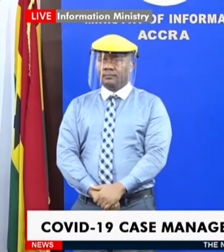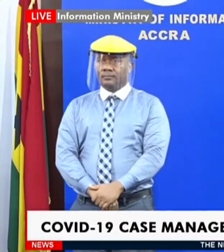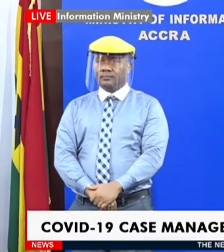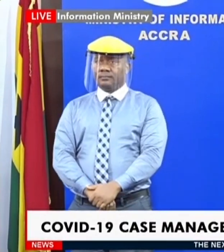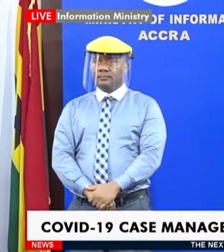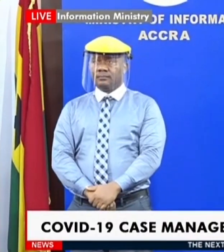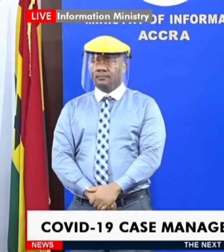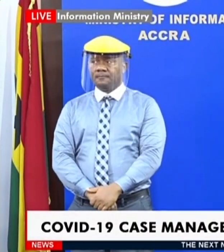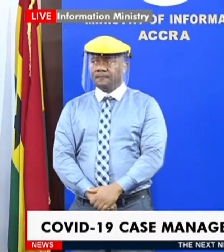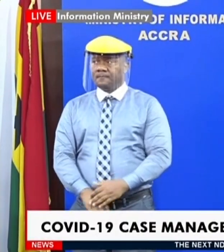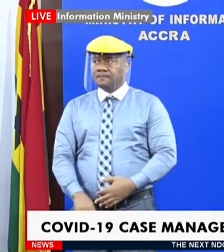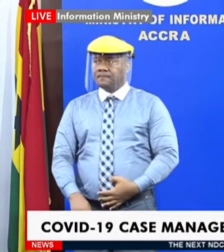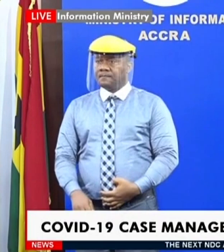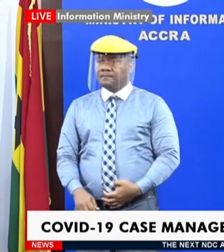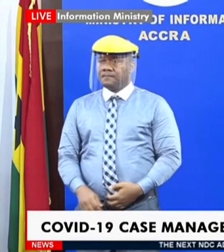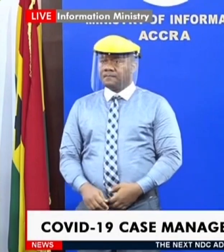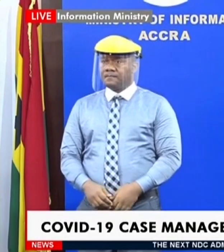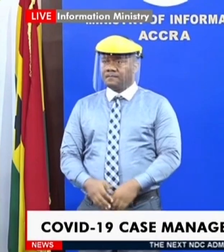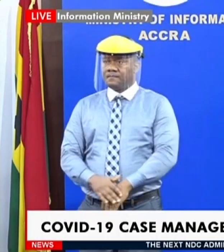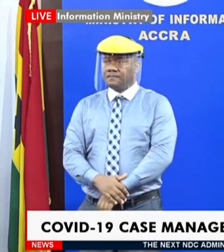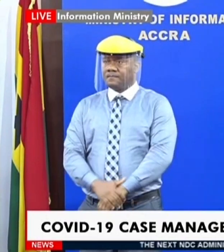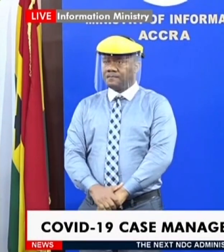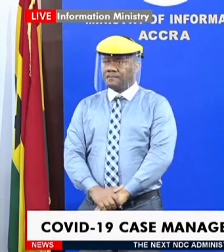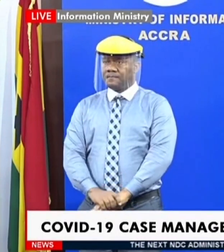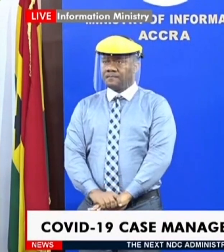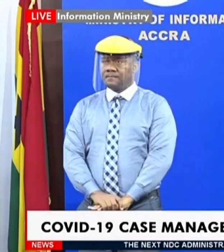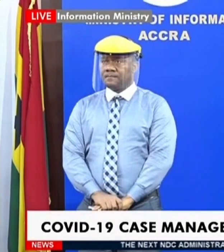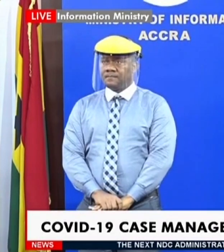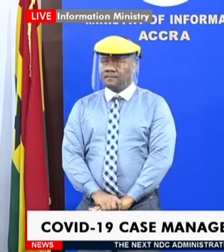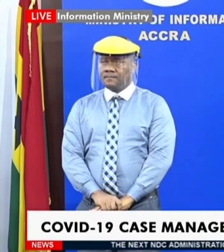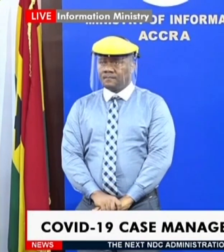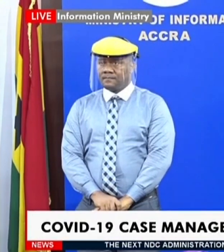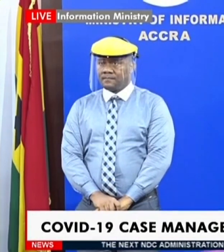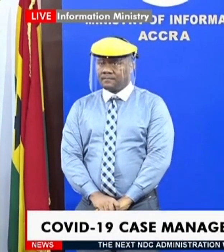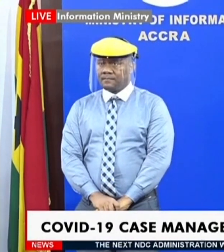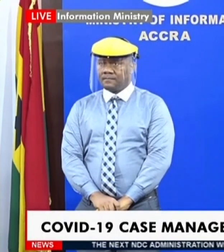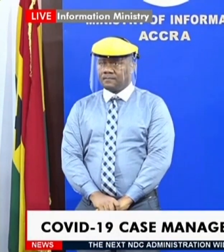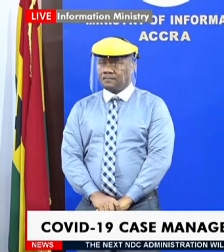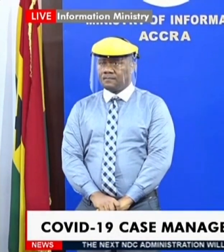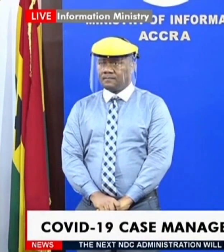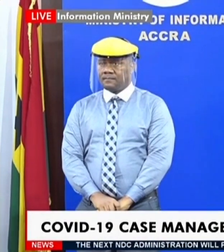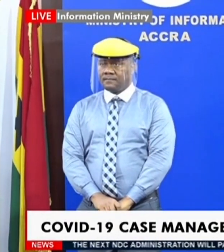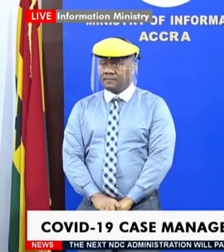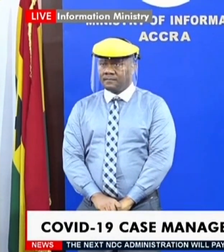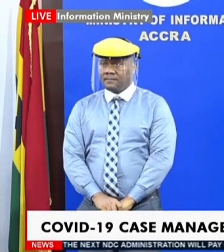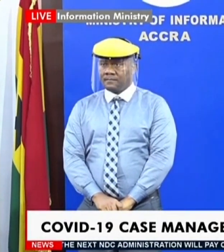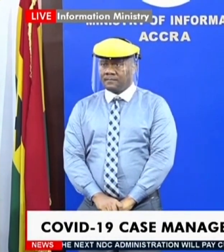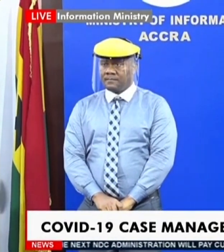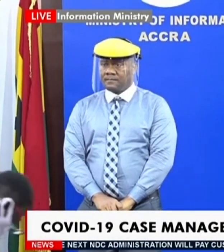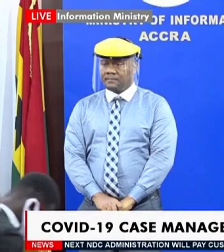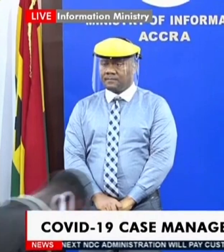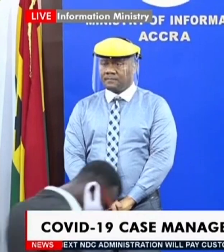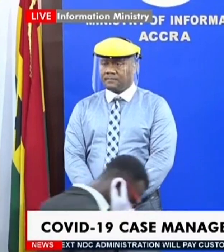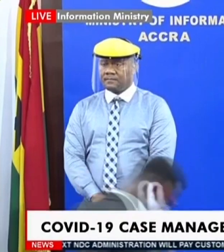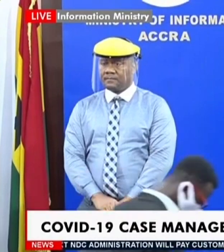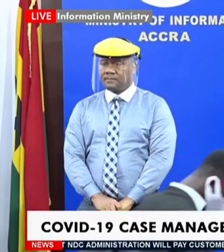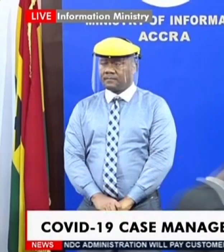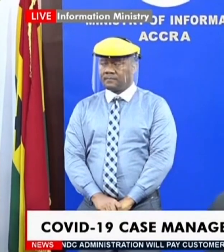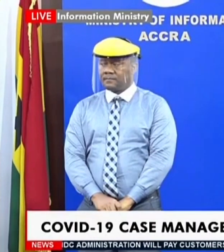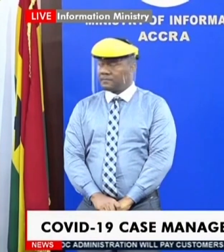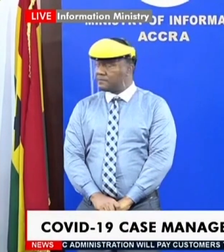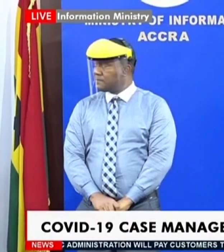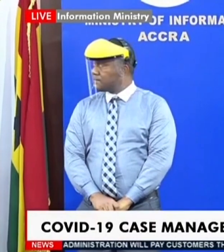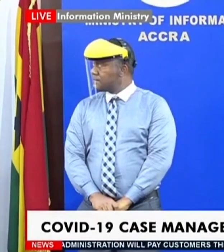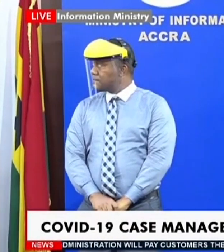One, two, three, four. And then we'll come for a final batch of 4 as we